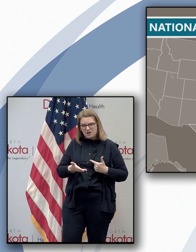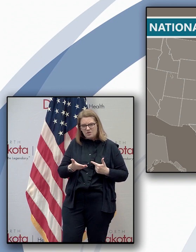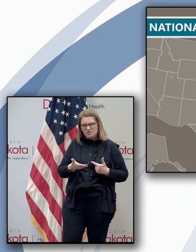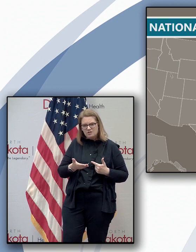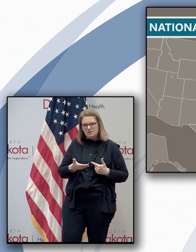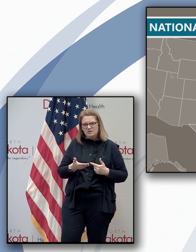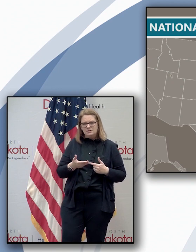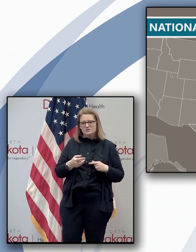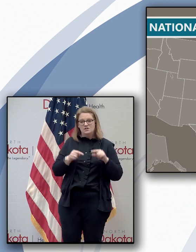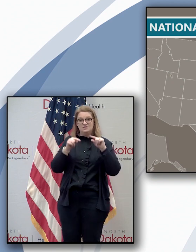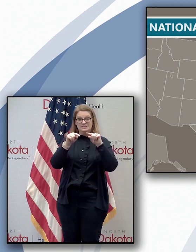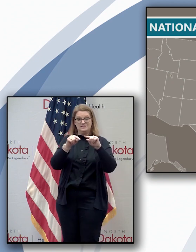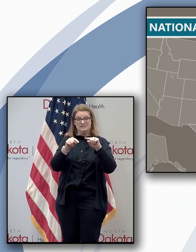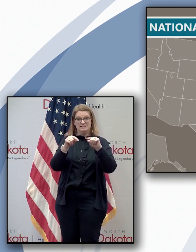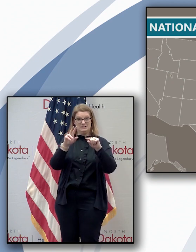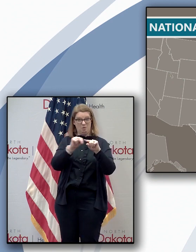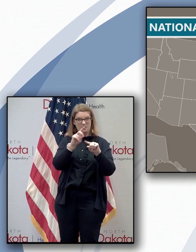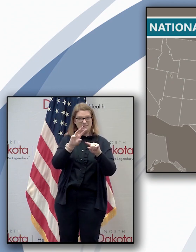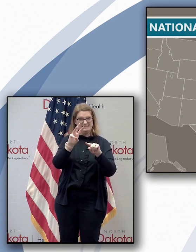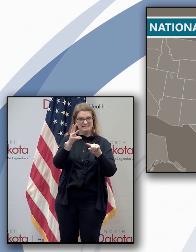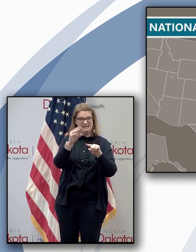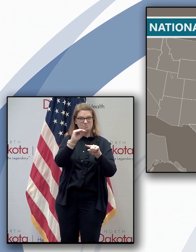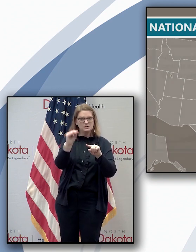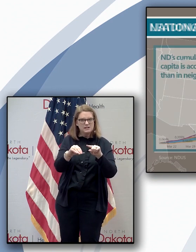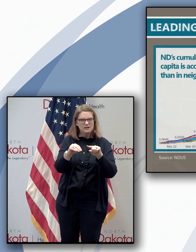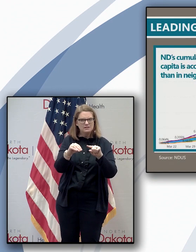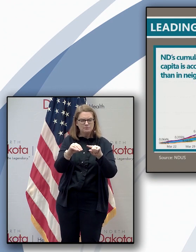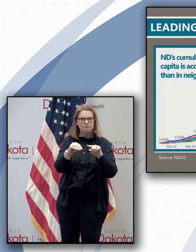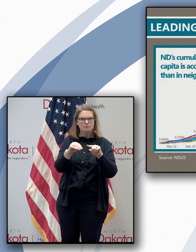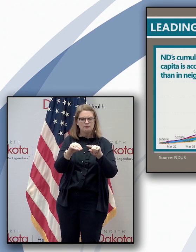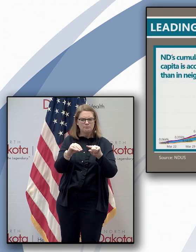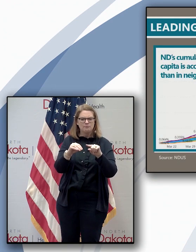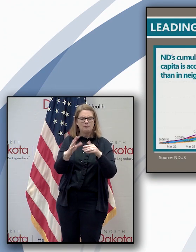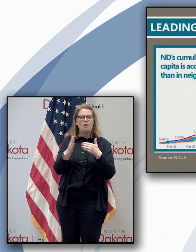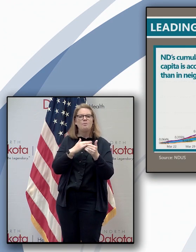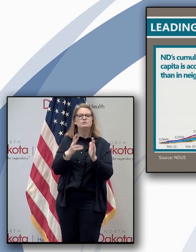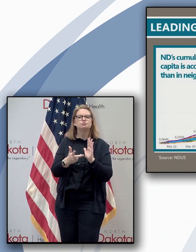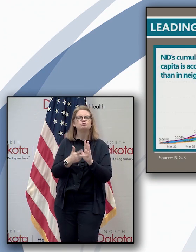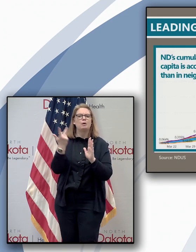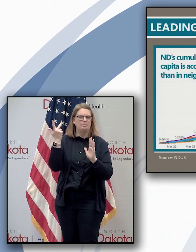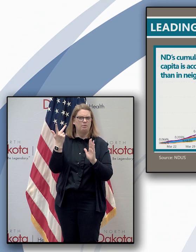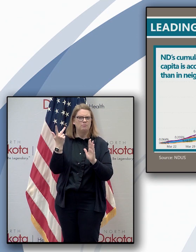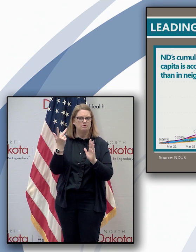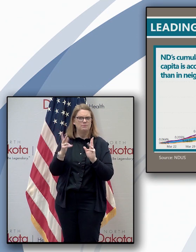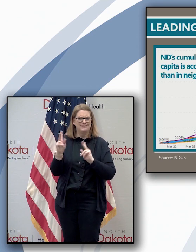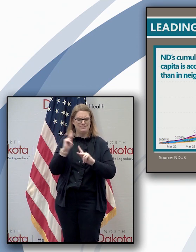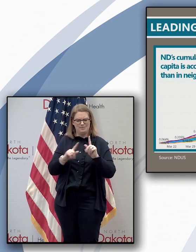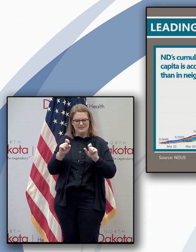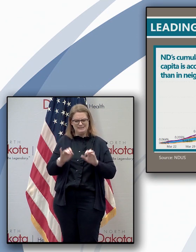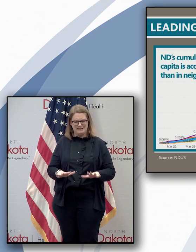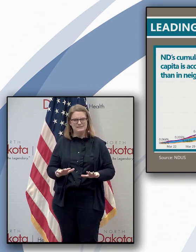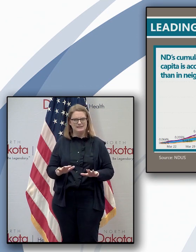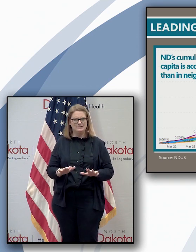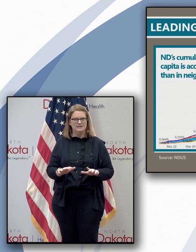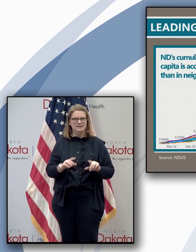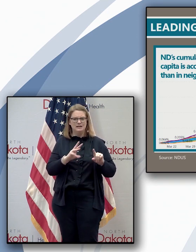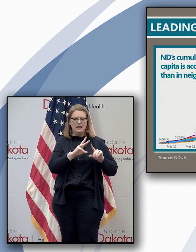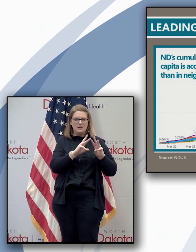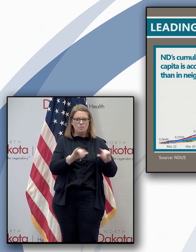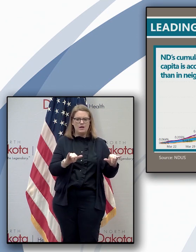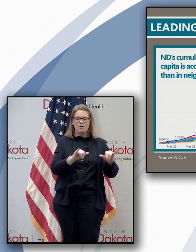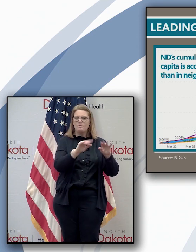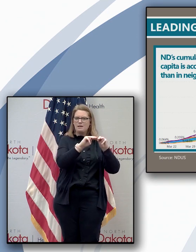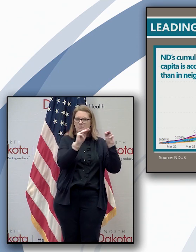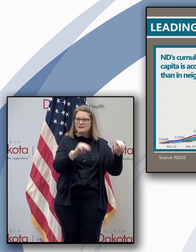so at 6%, we've tested almost the triple the number of people that have been tested in per capita in Wyoming,